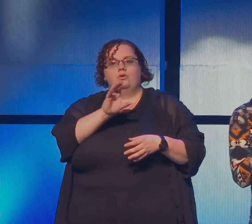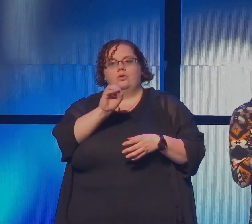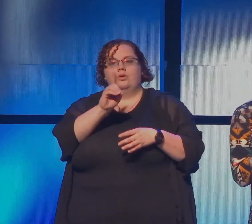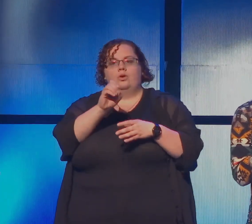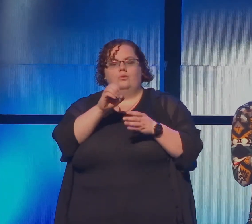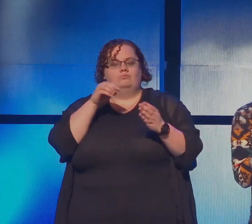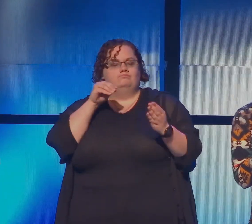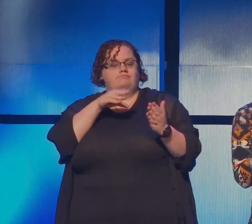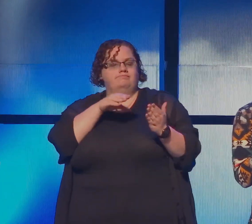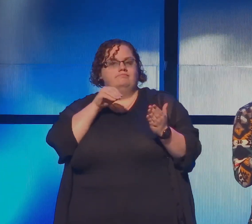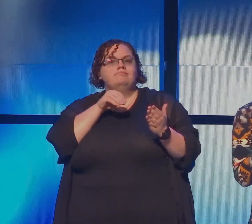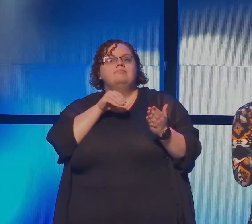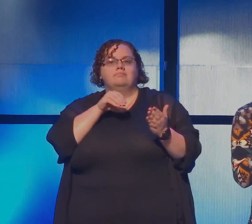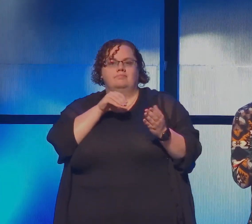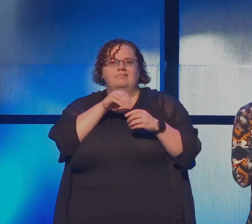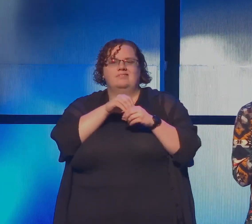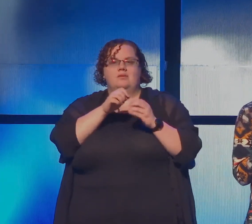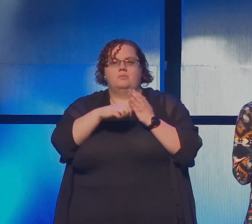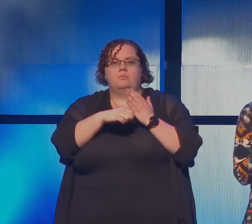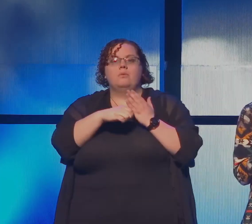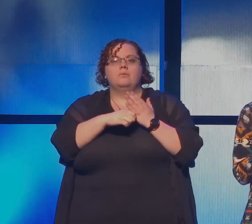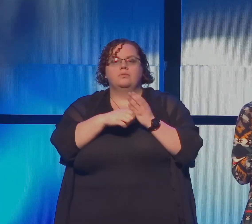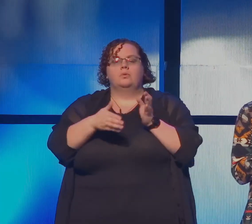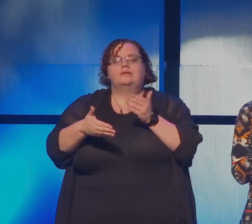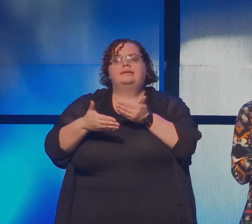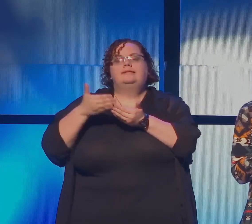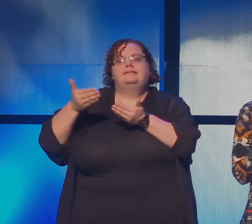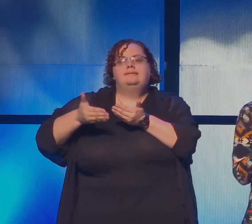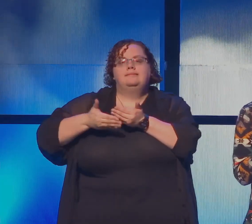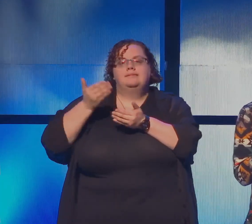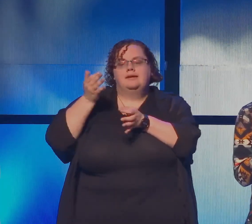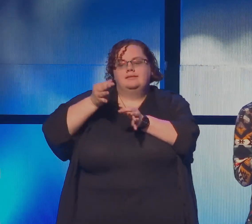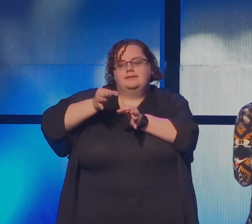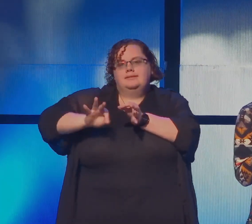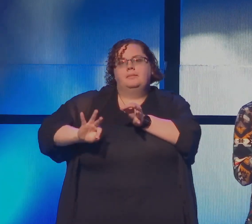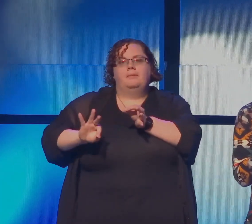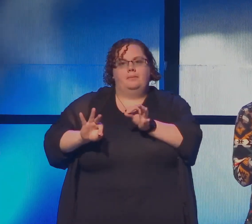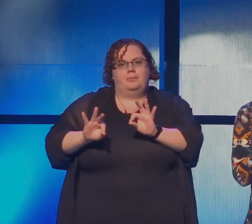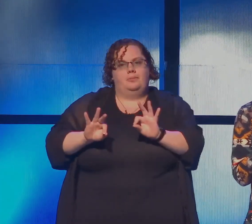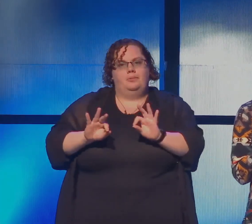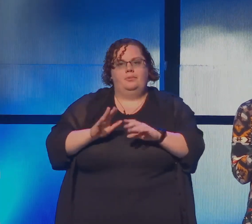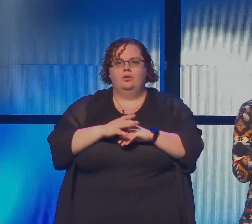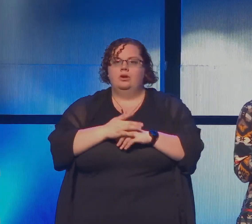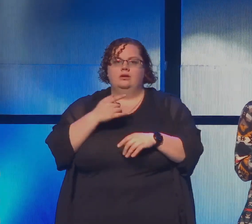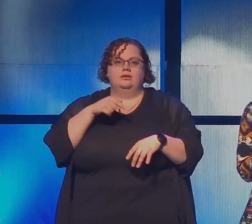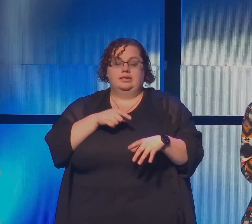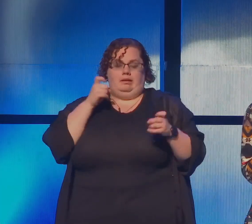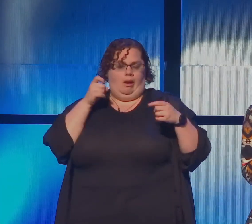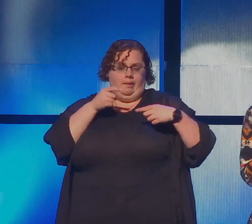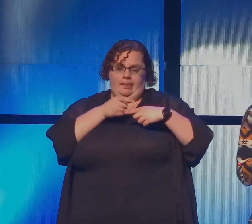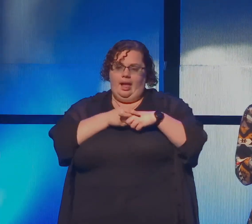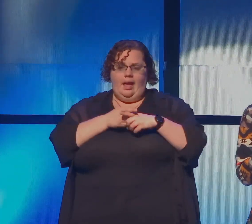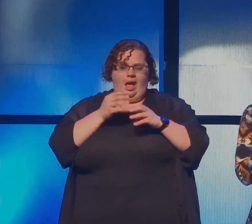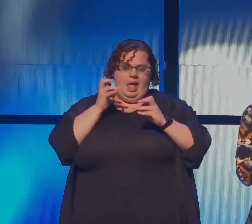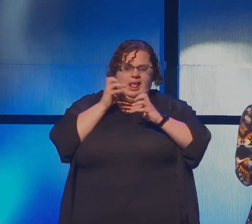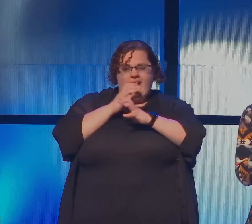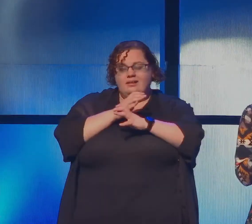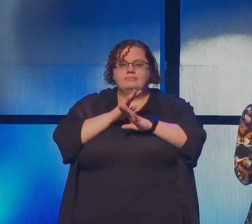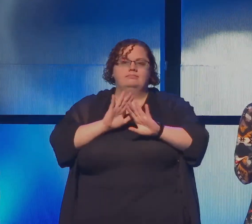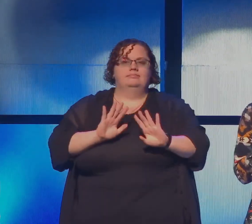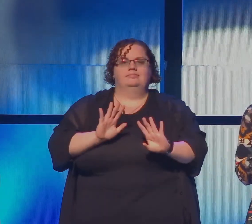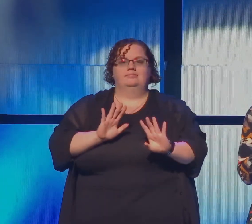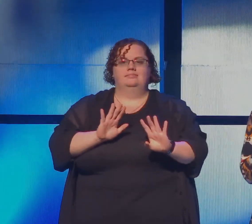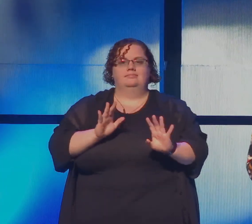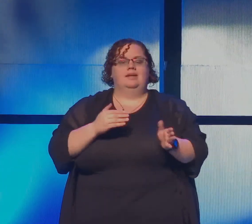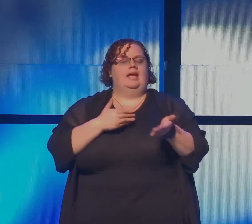your program. So easy. So easy. We're not trying to make this complex. We don't need